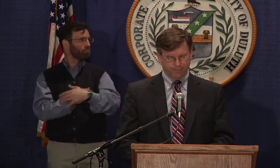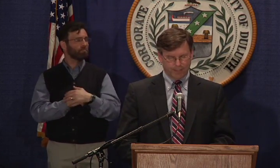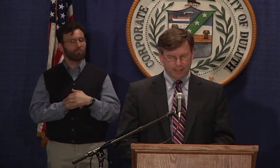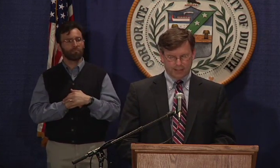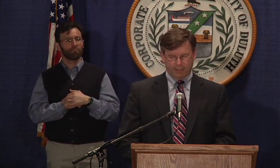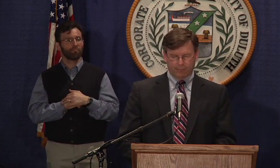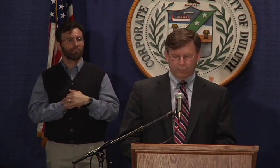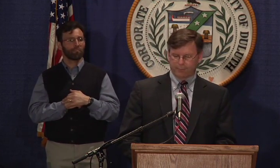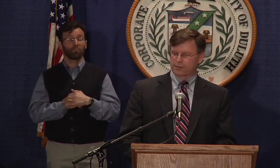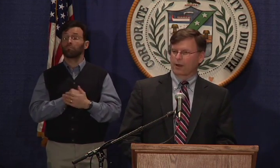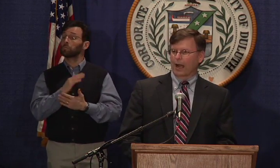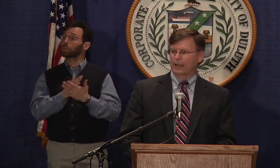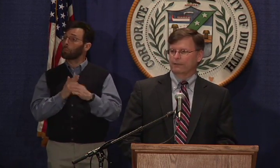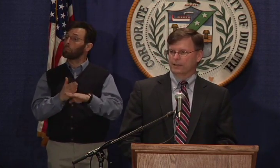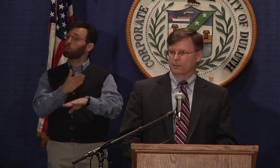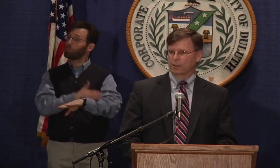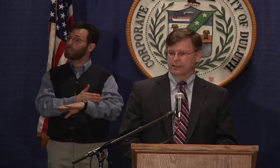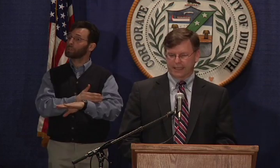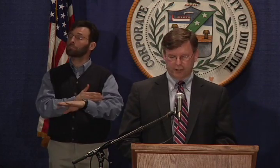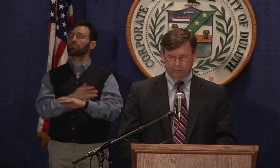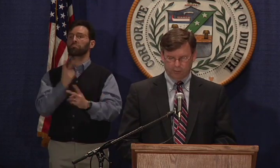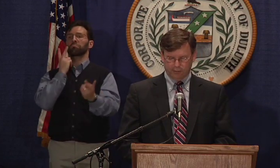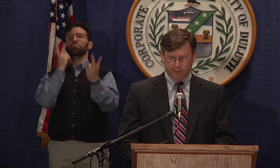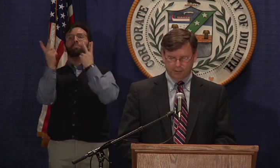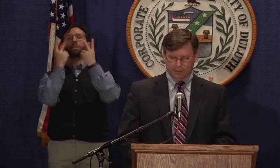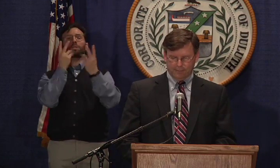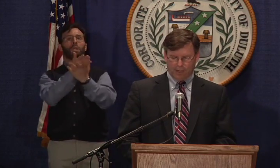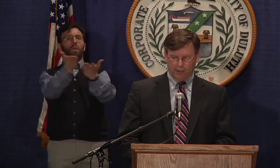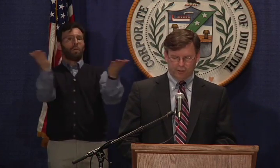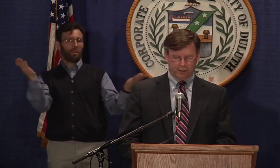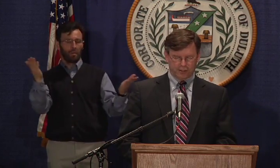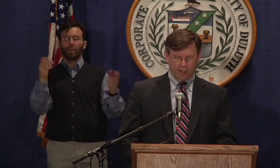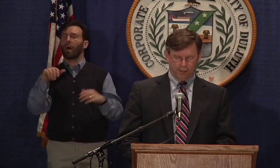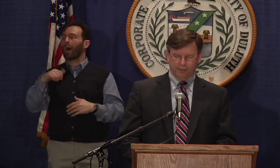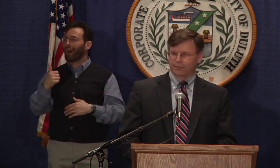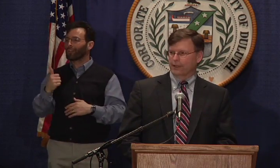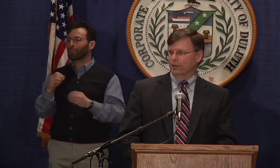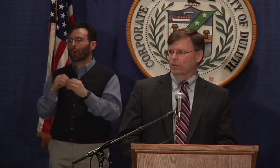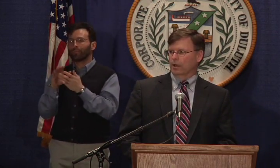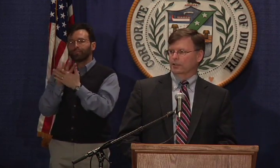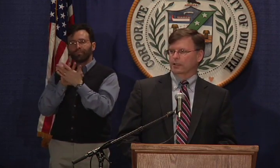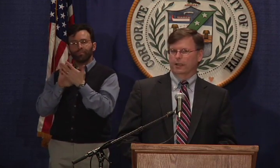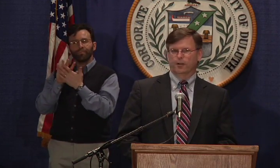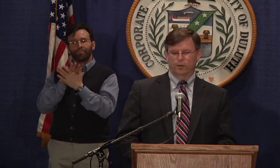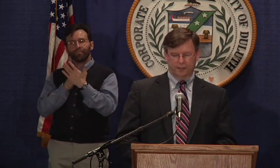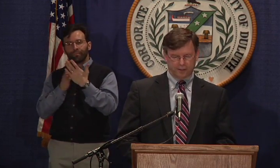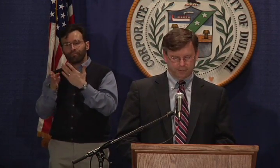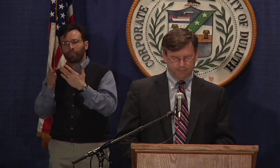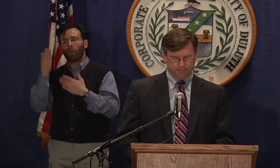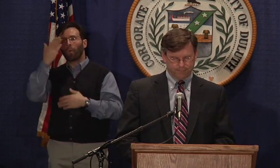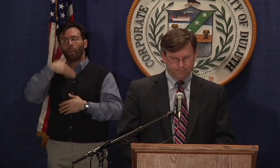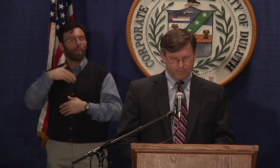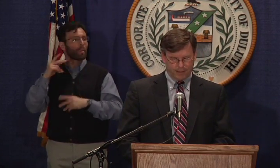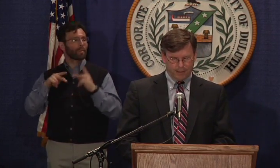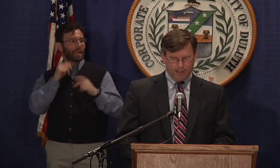operations. Some improvements are highly visible and tangible. Others are subtle, that go largely